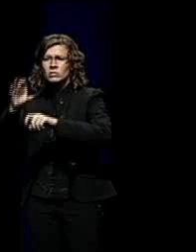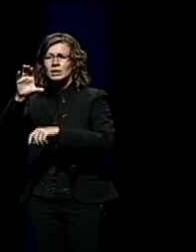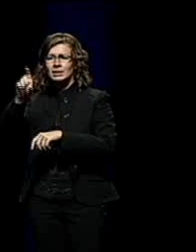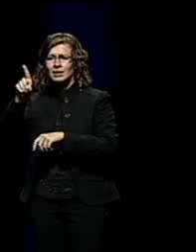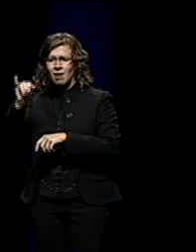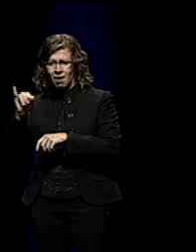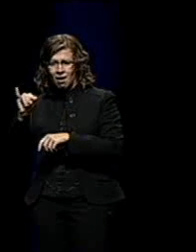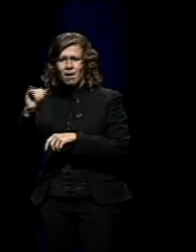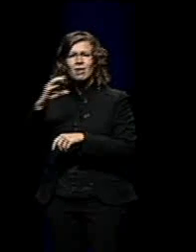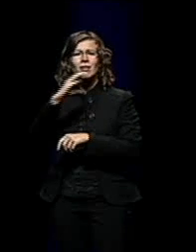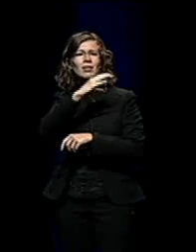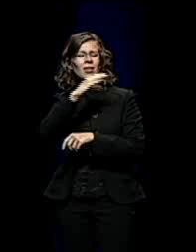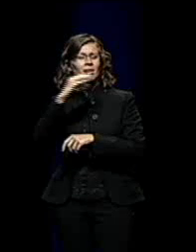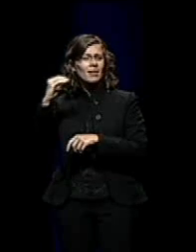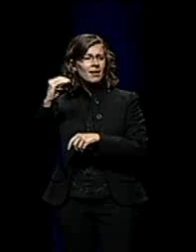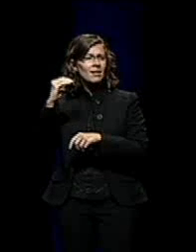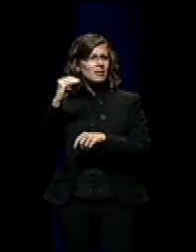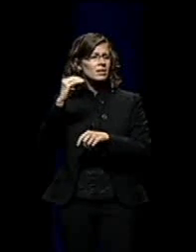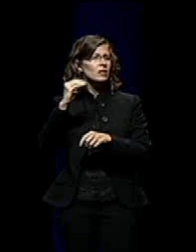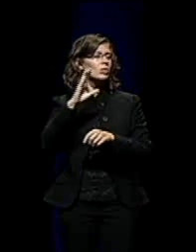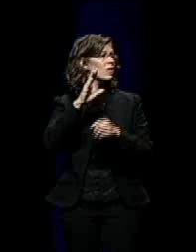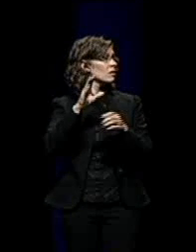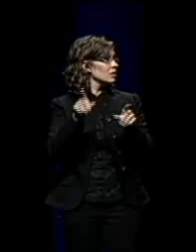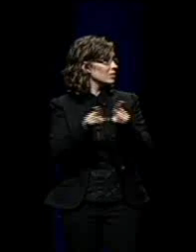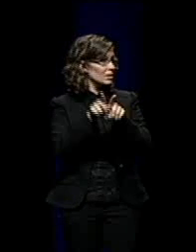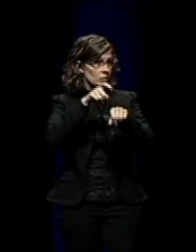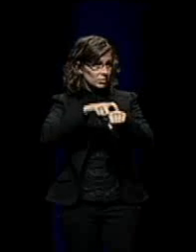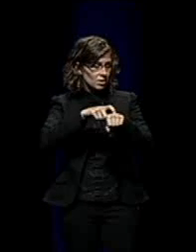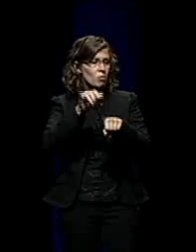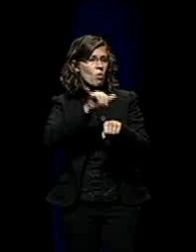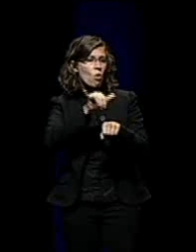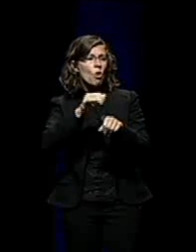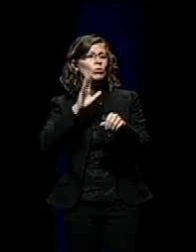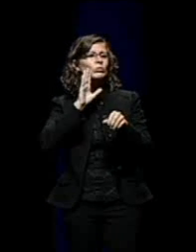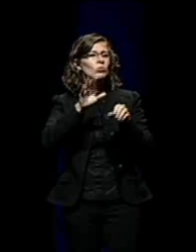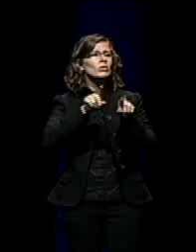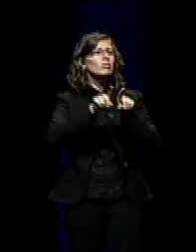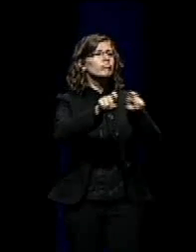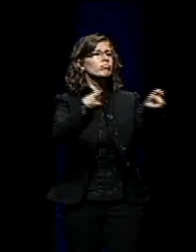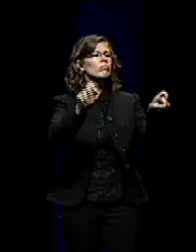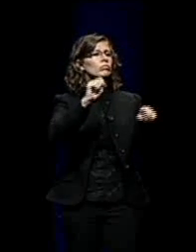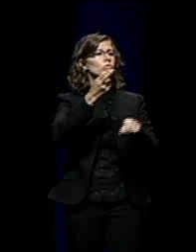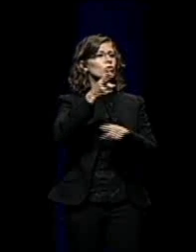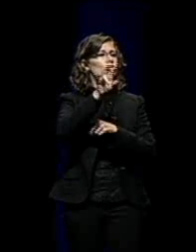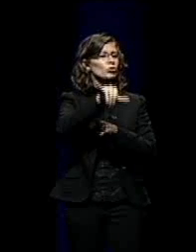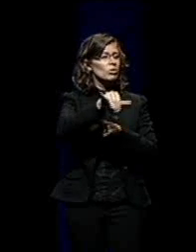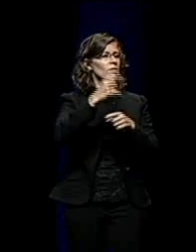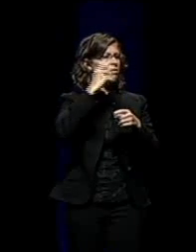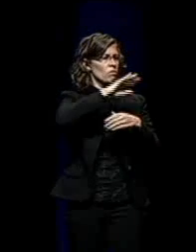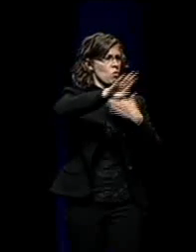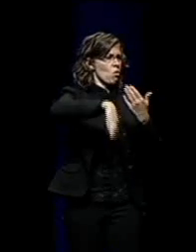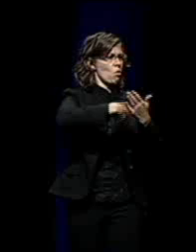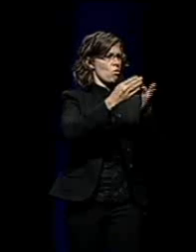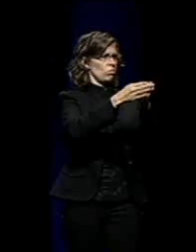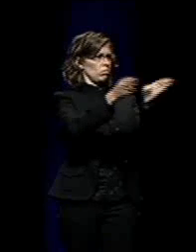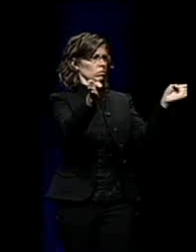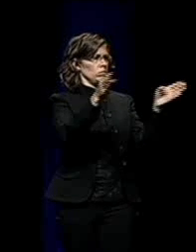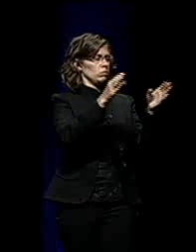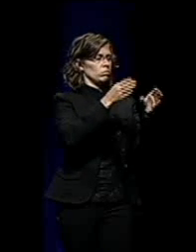be conducting a professional-wide survey so that we can gather data that will be relevant to update the